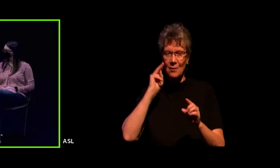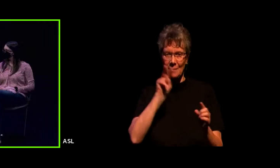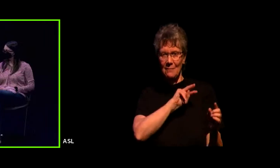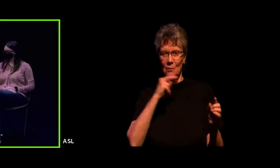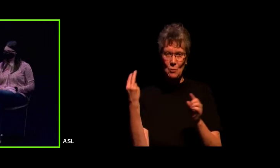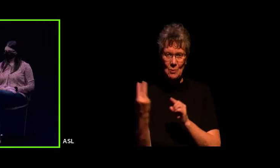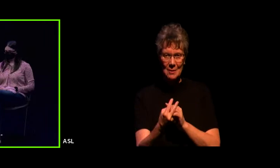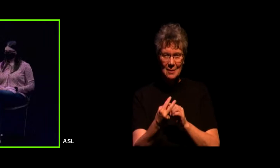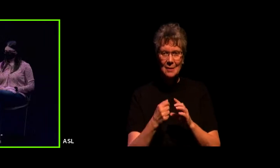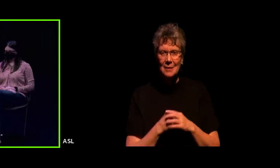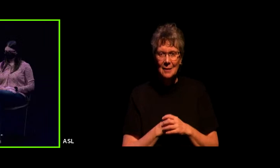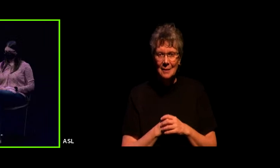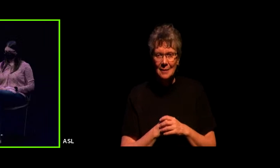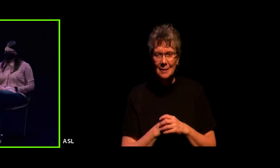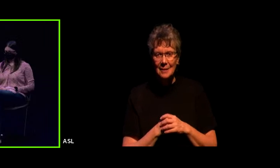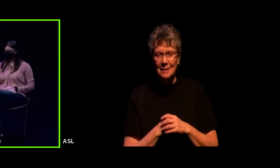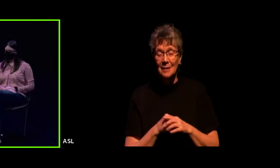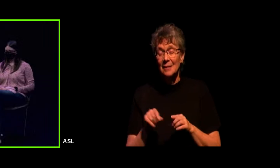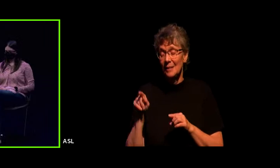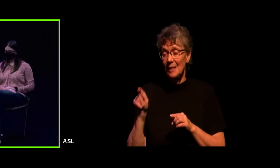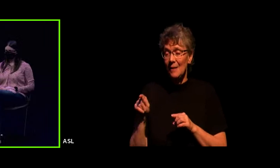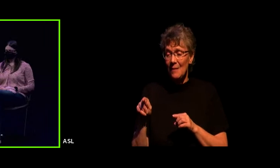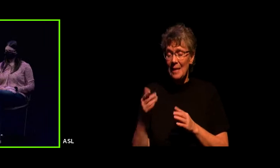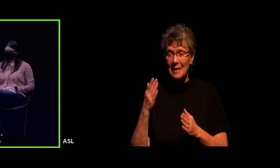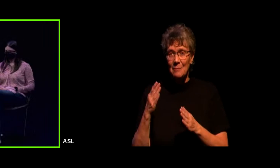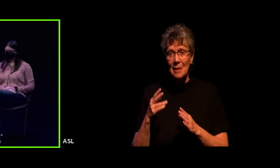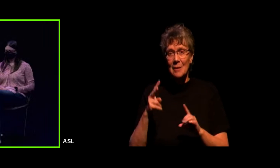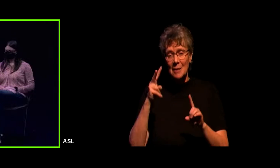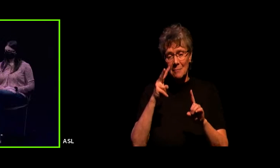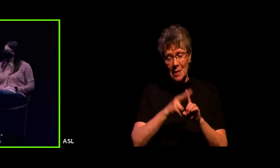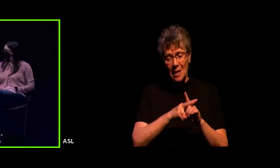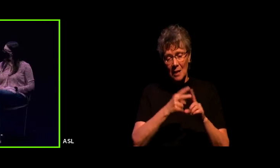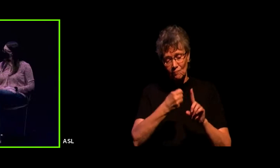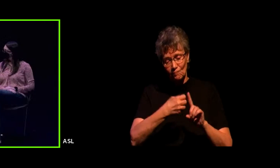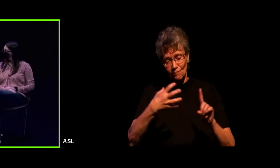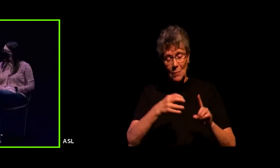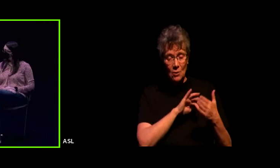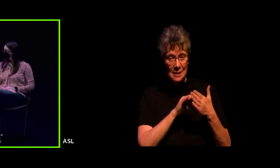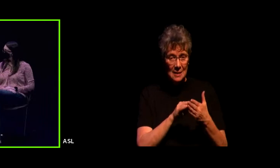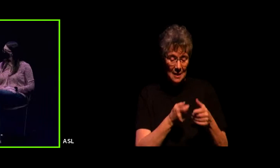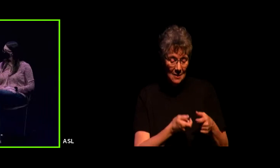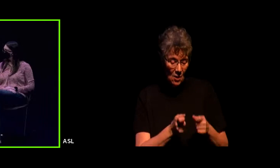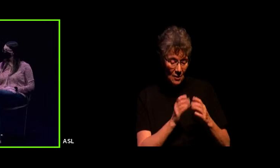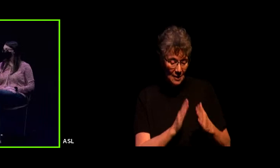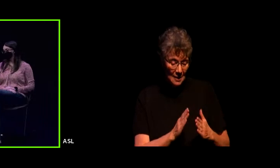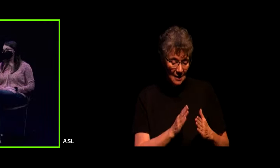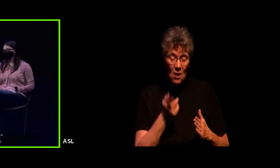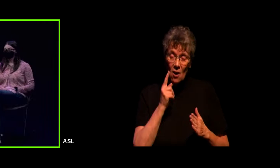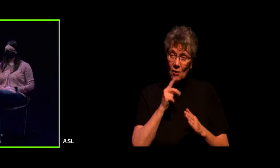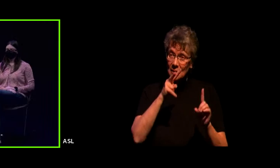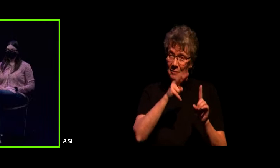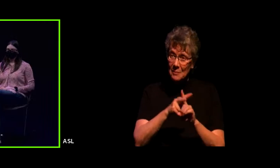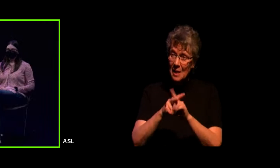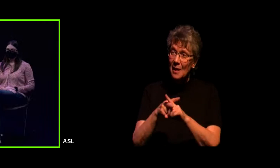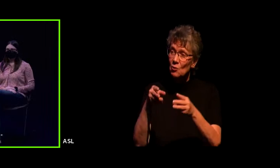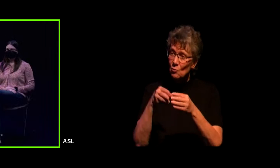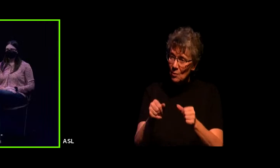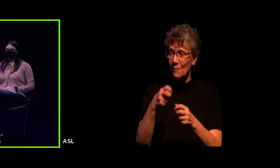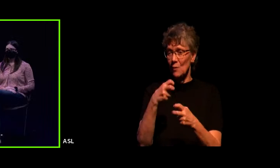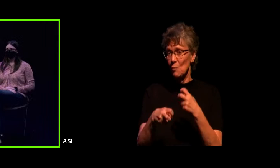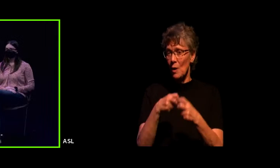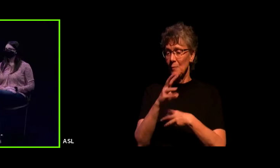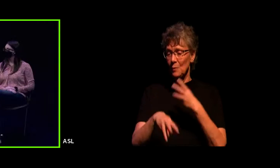archaeology, but to so many challenges that the world faces today. Because frankly, what we're doing right now is not working. It's not working, right?